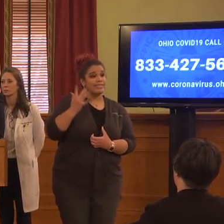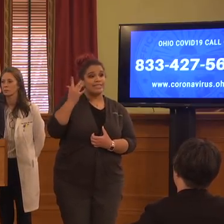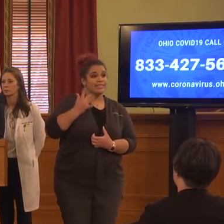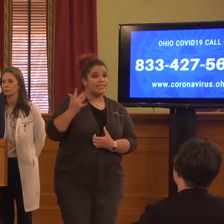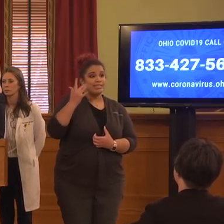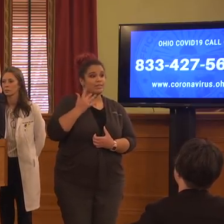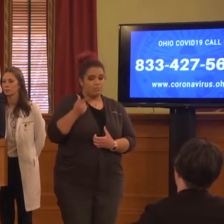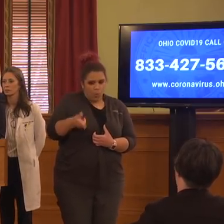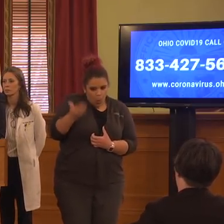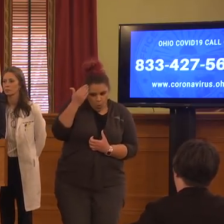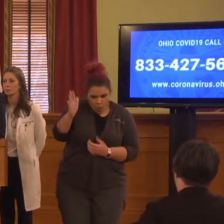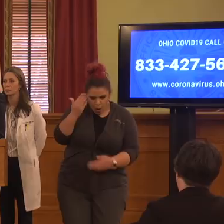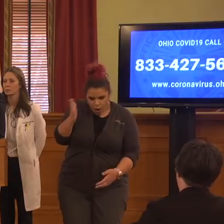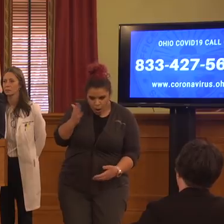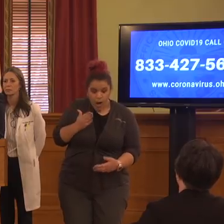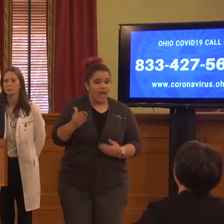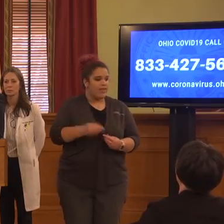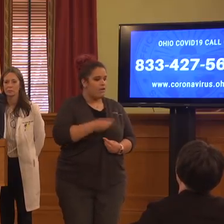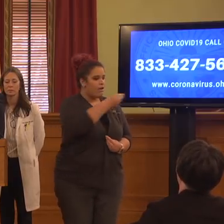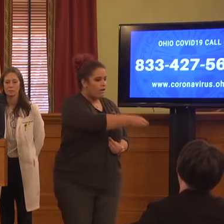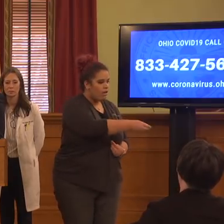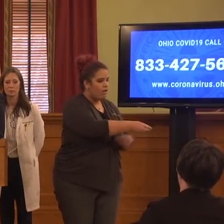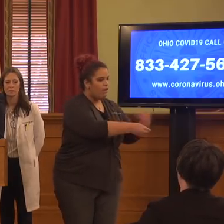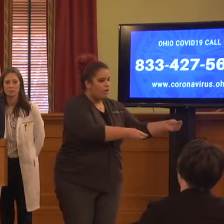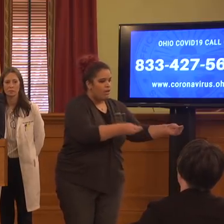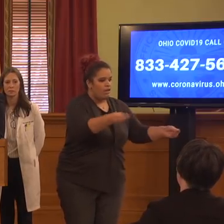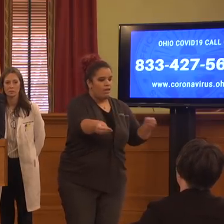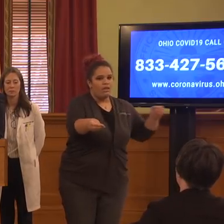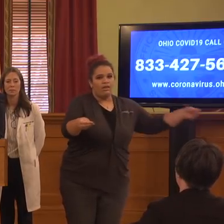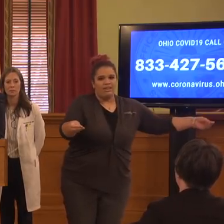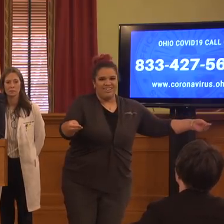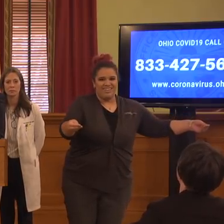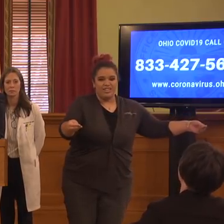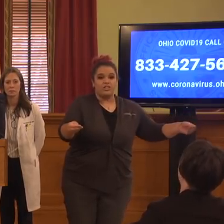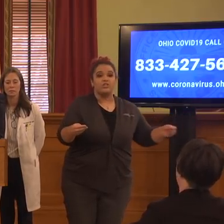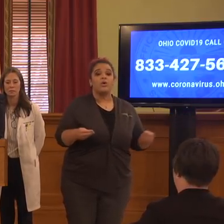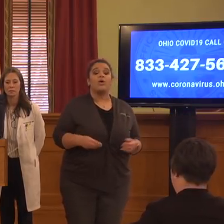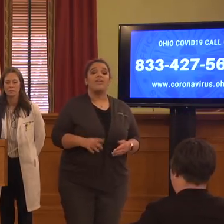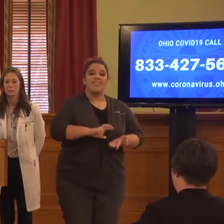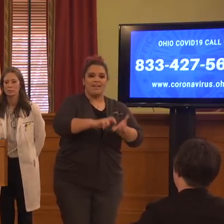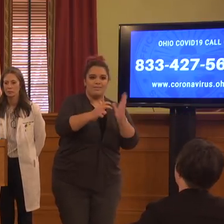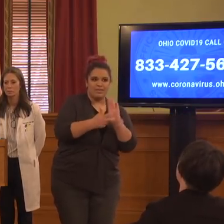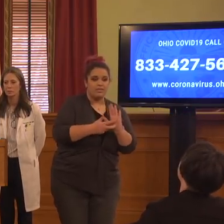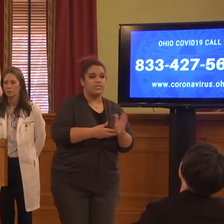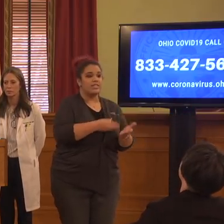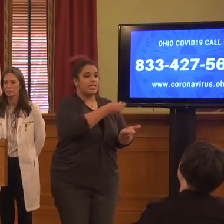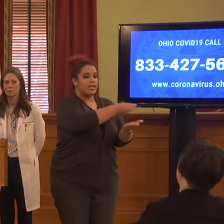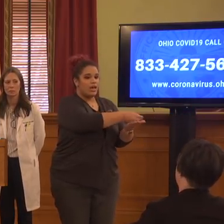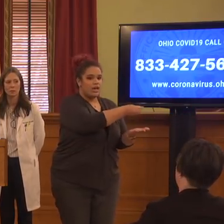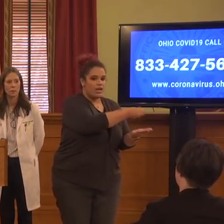and economic impact on everybody. And that's why these decisions are being made. Jim Giamatti.